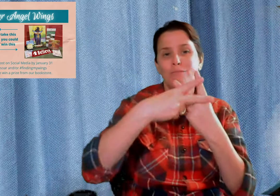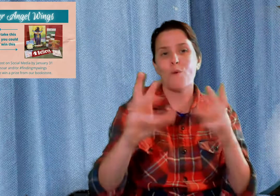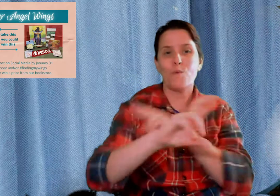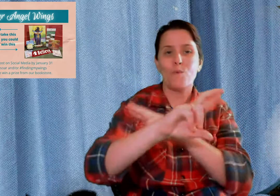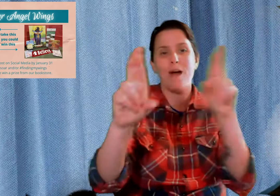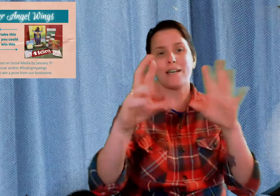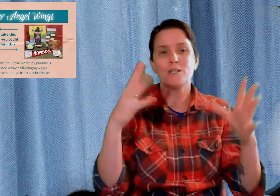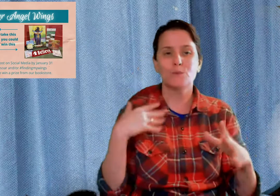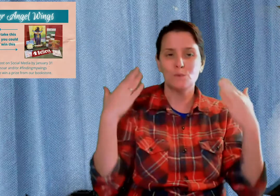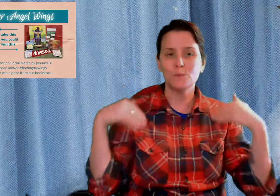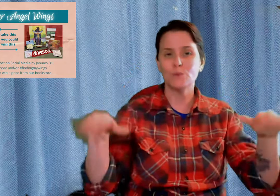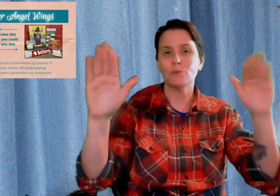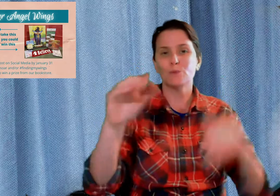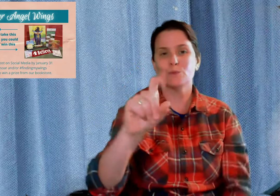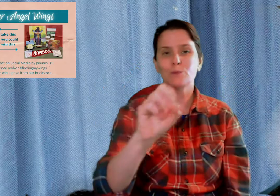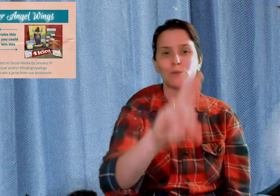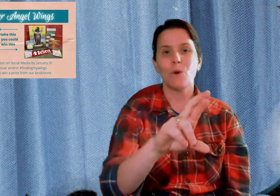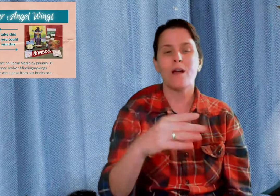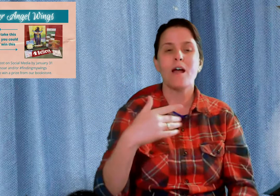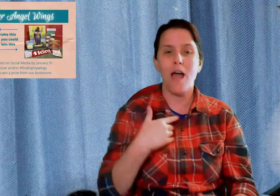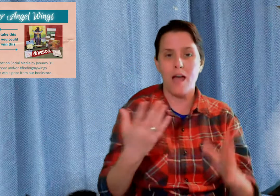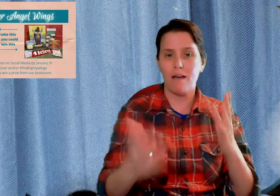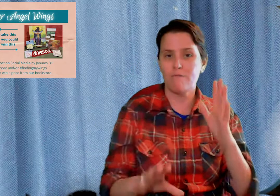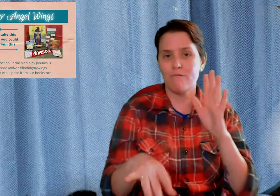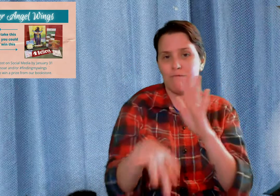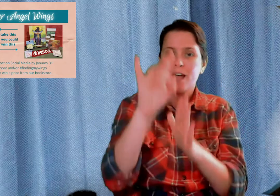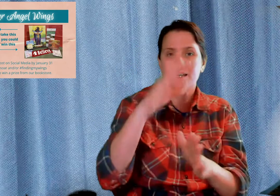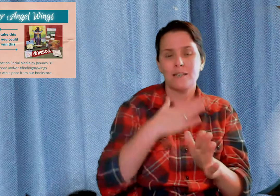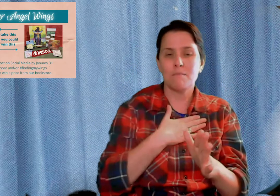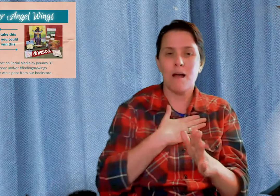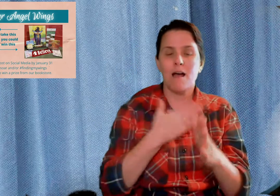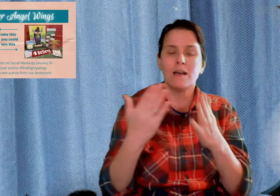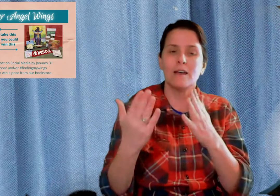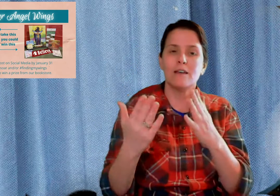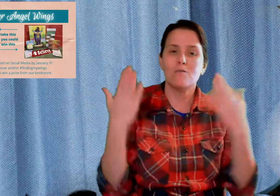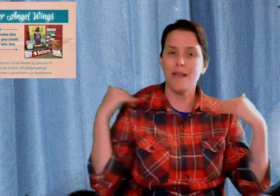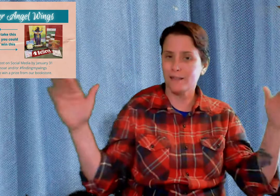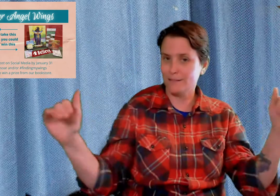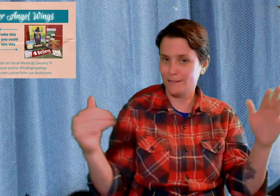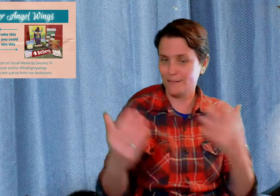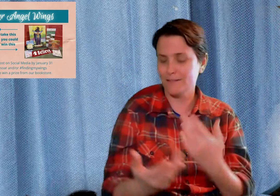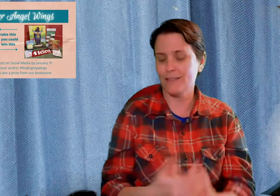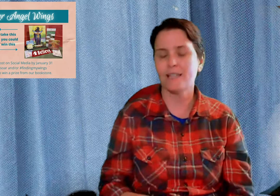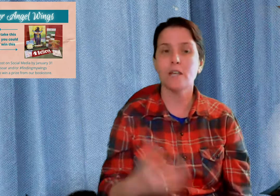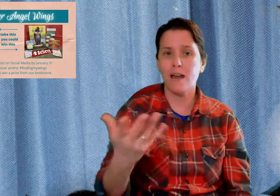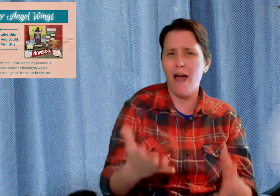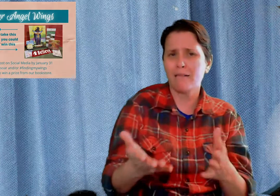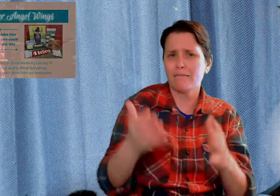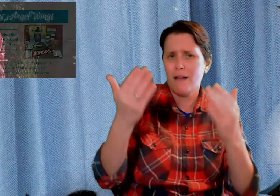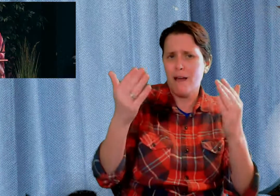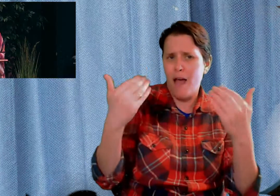congregant who asked if they could Photoshop themselves in, and that is absolutely fine. So come and take your picture today or